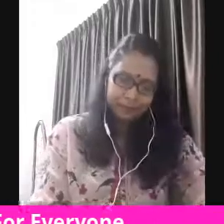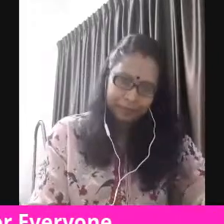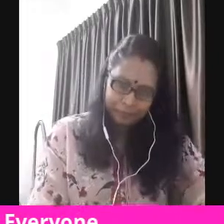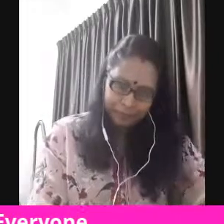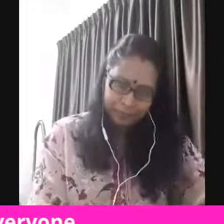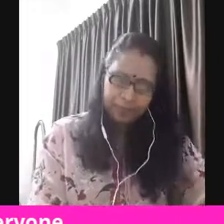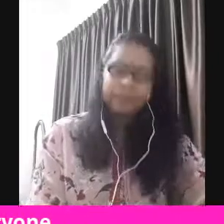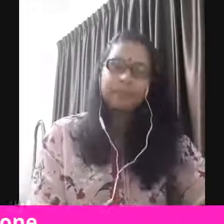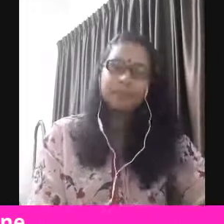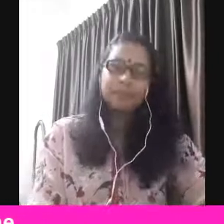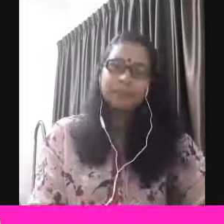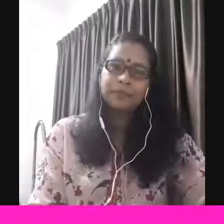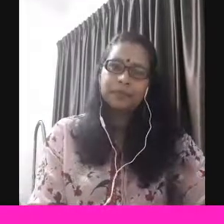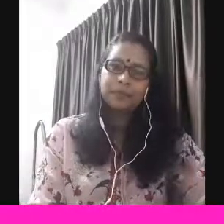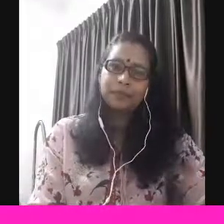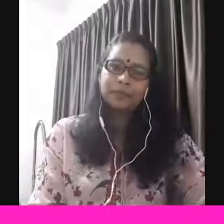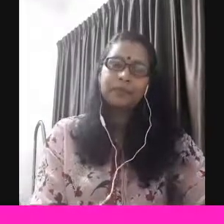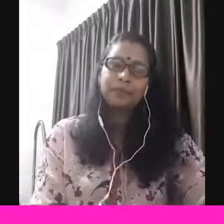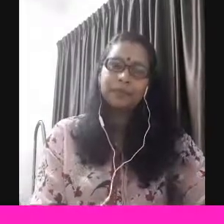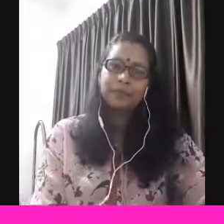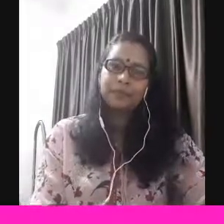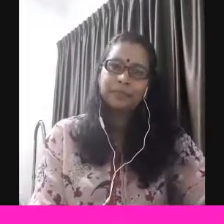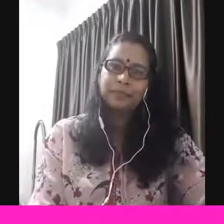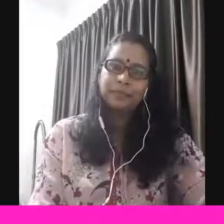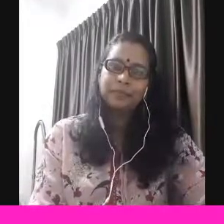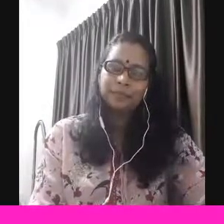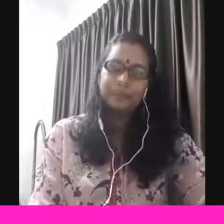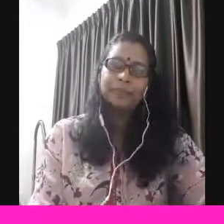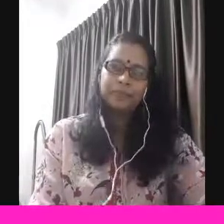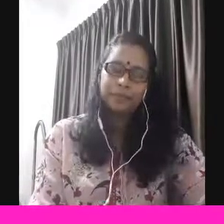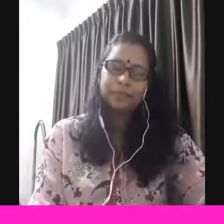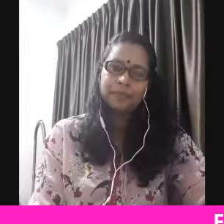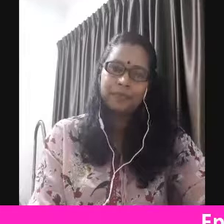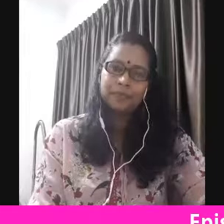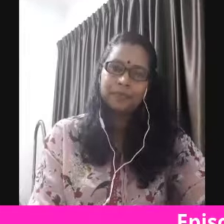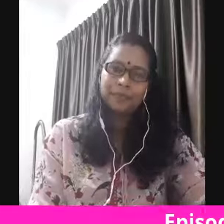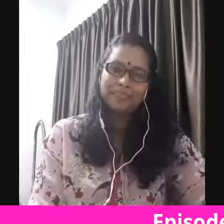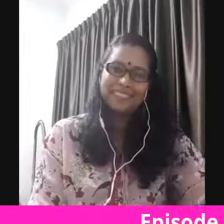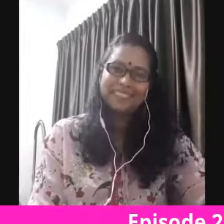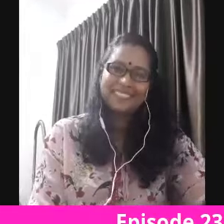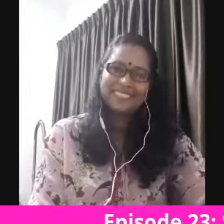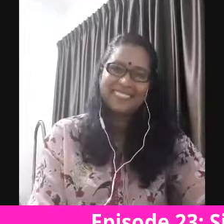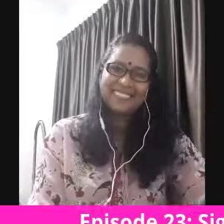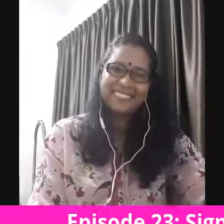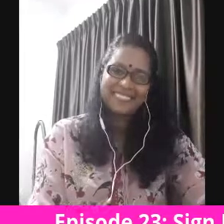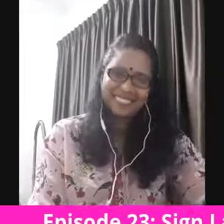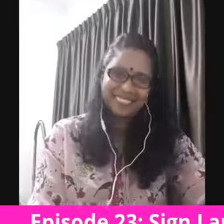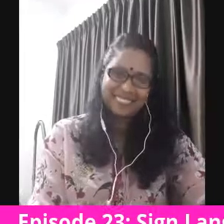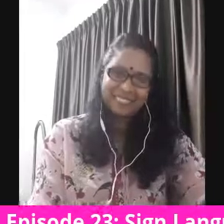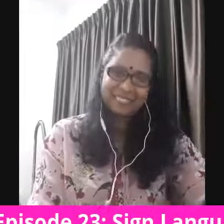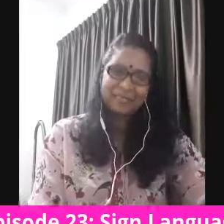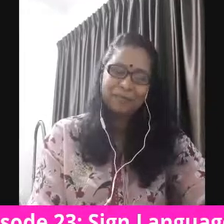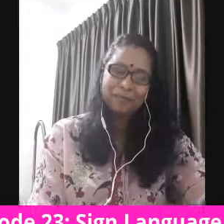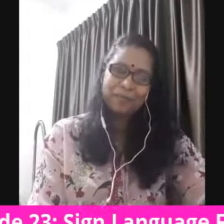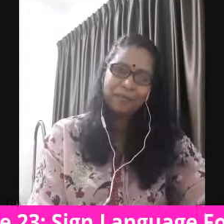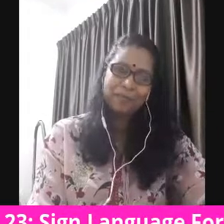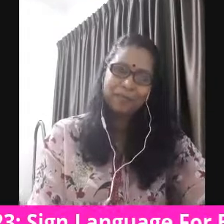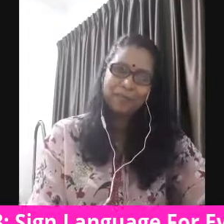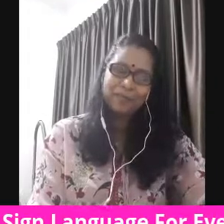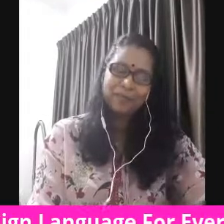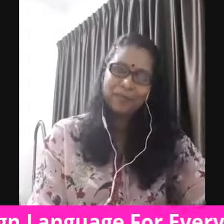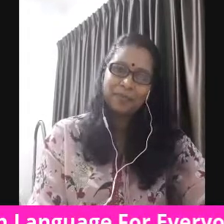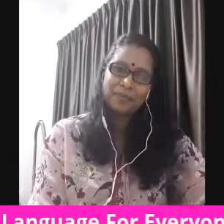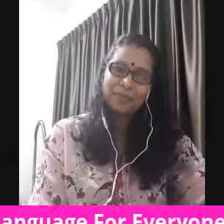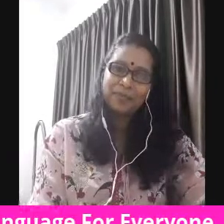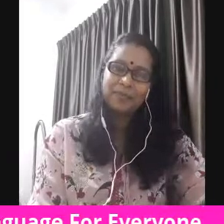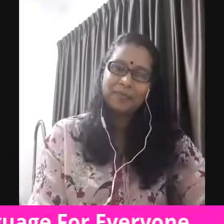school. But for some laymen like us, maybe me and Ranjini, who wanted to learn sign language as a